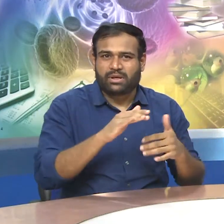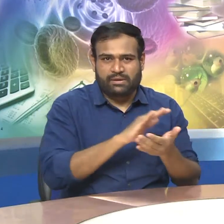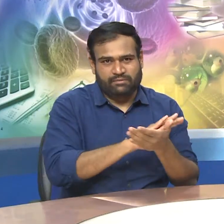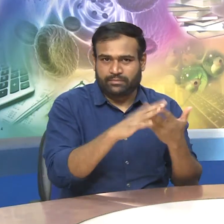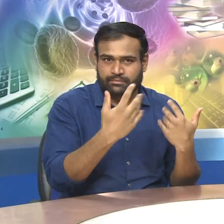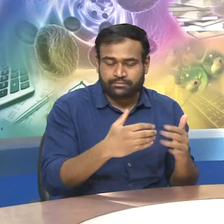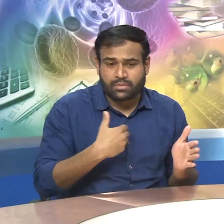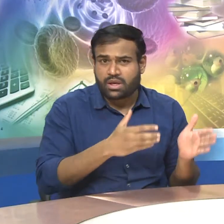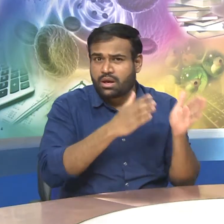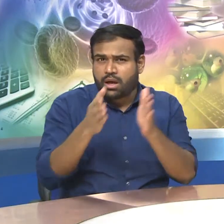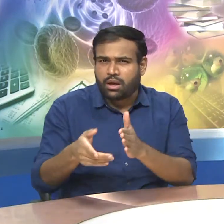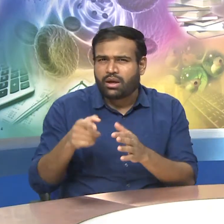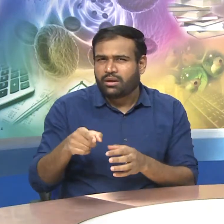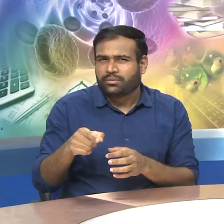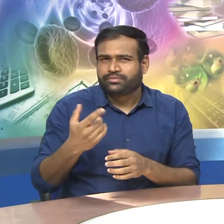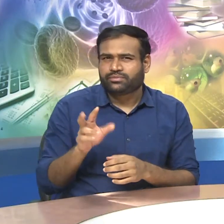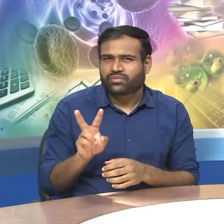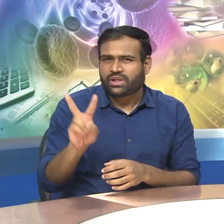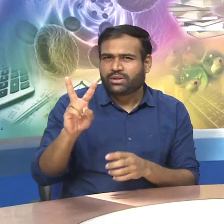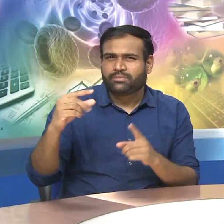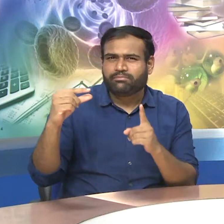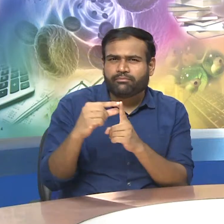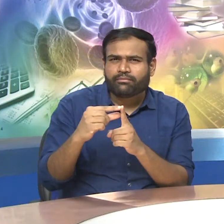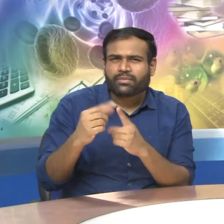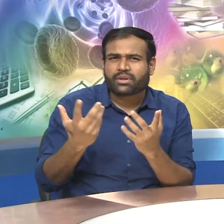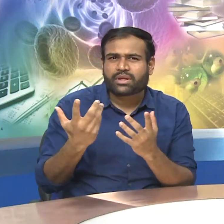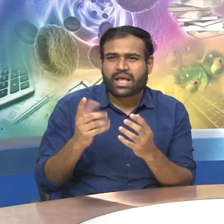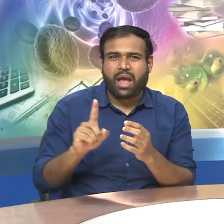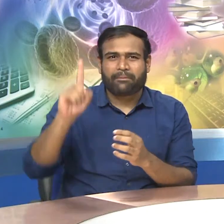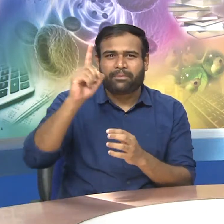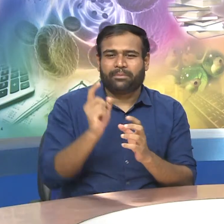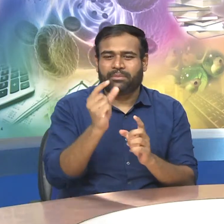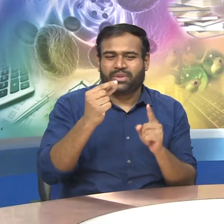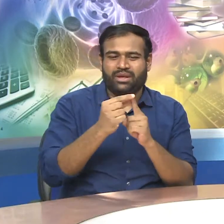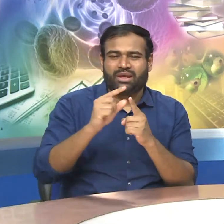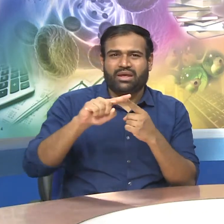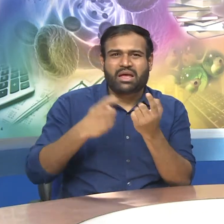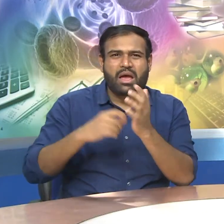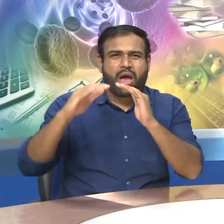So far we discussed about Vidhan Sabha. Now let's see Vidhan Parishad